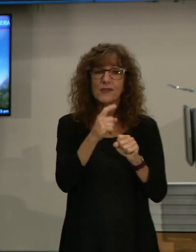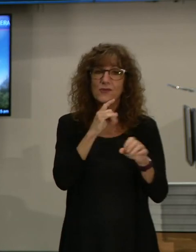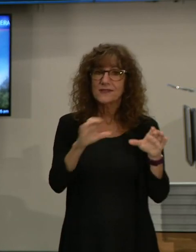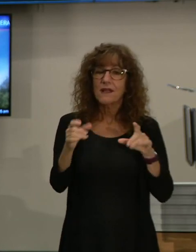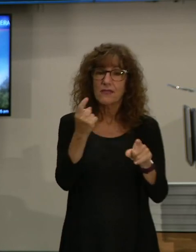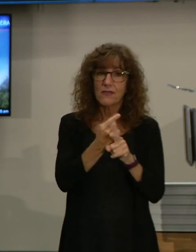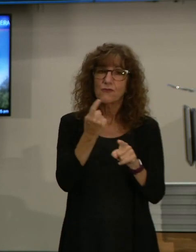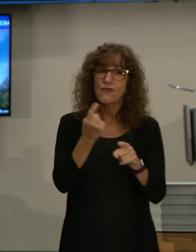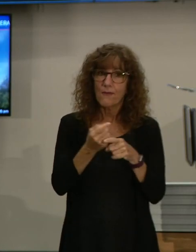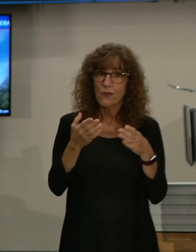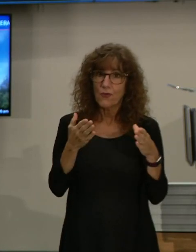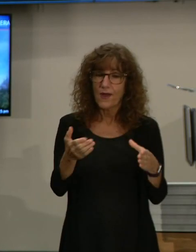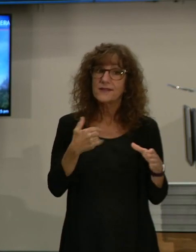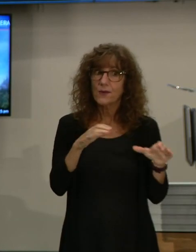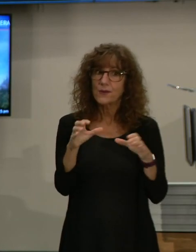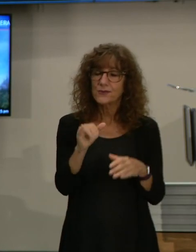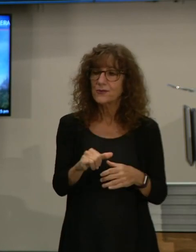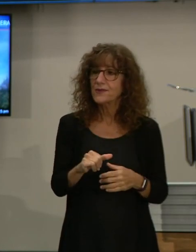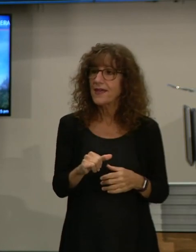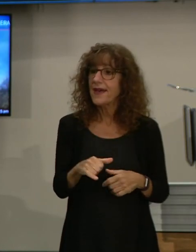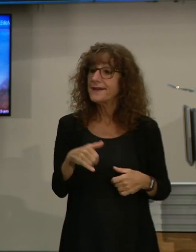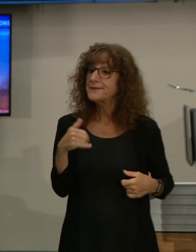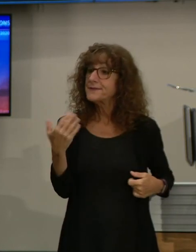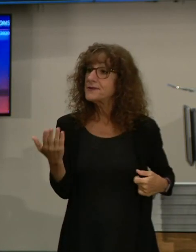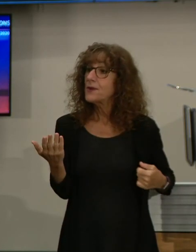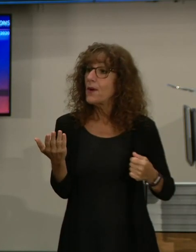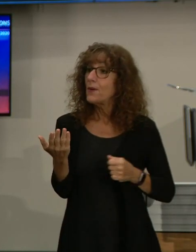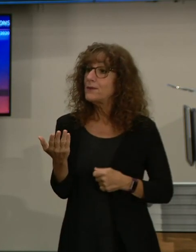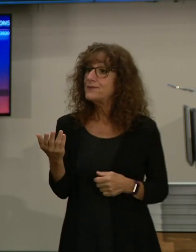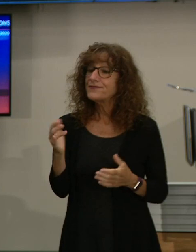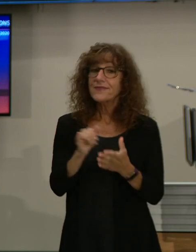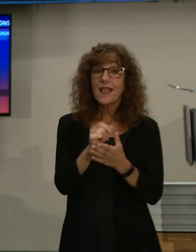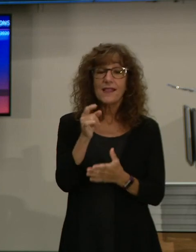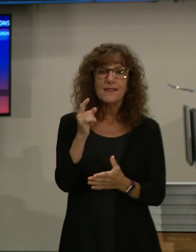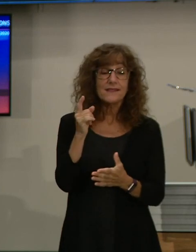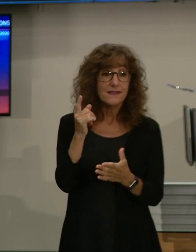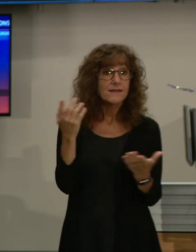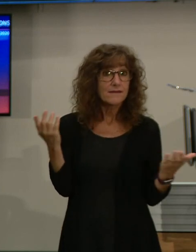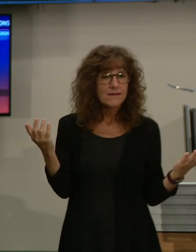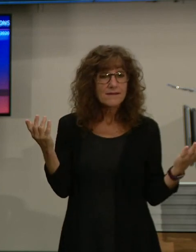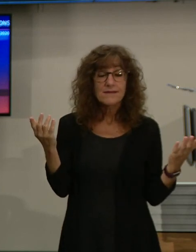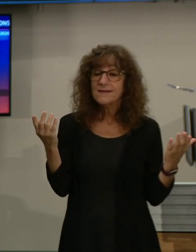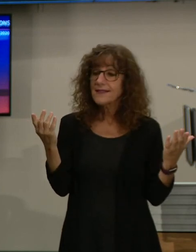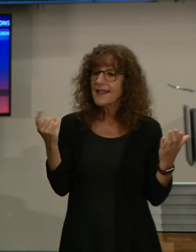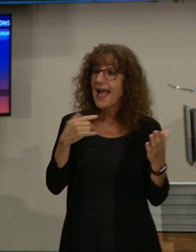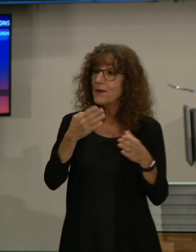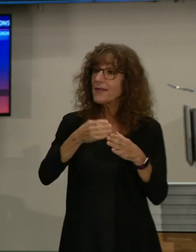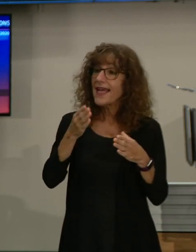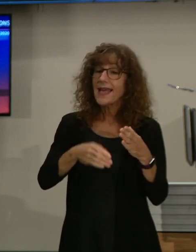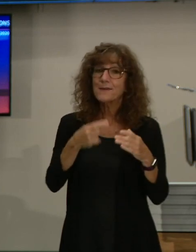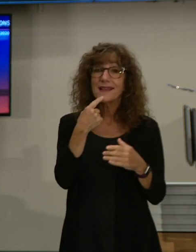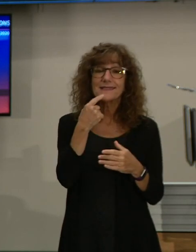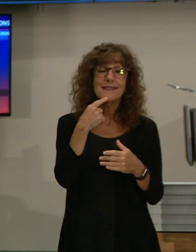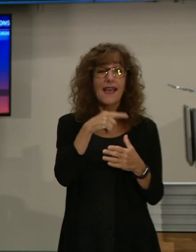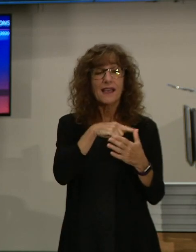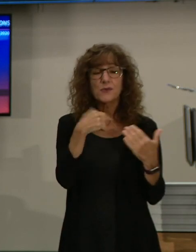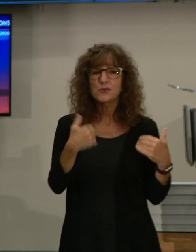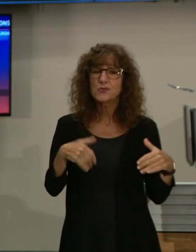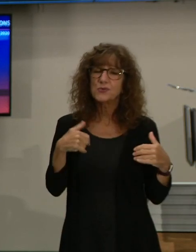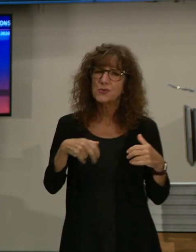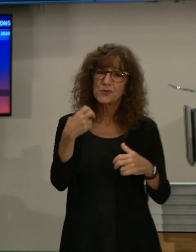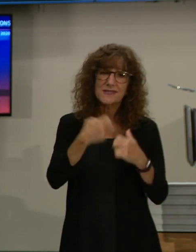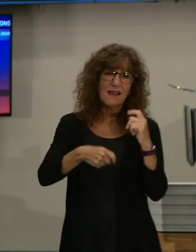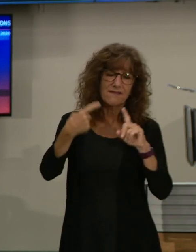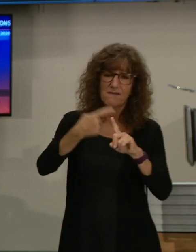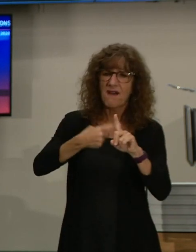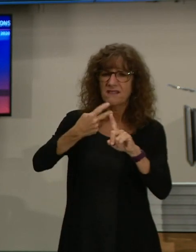proper venue. So we will do that. So that is what we have to say about that. So I'll end by saying that these have been some difficult months